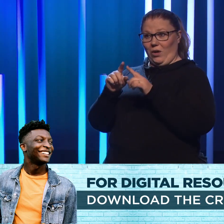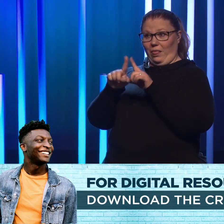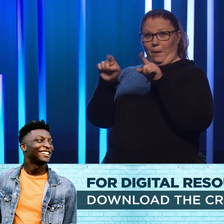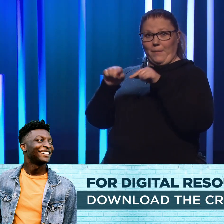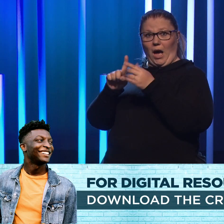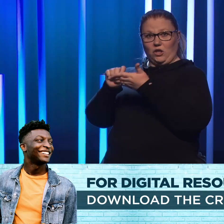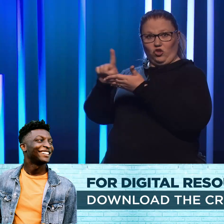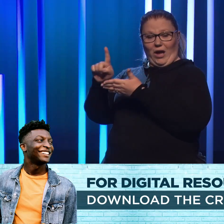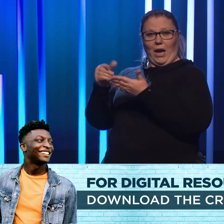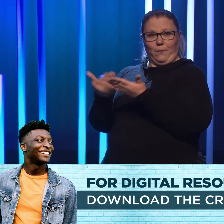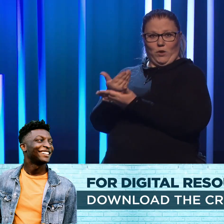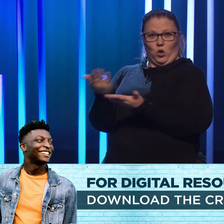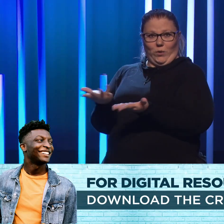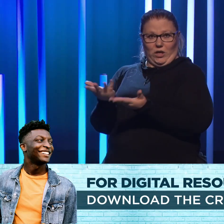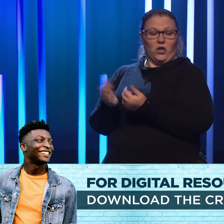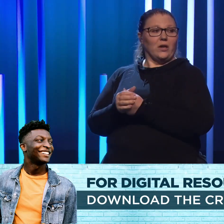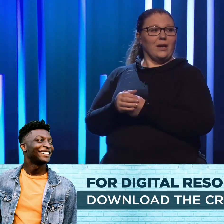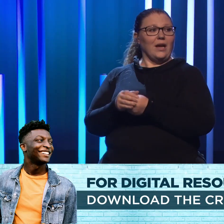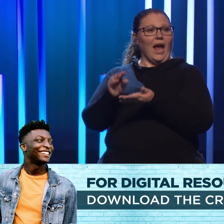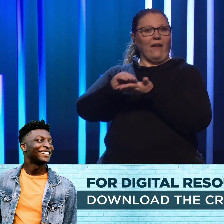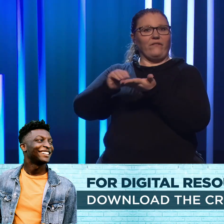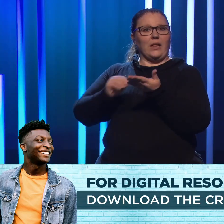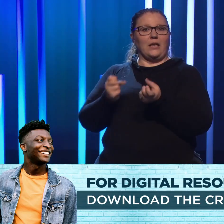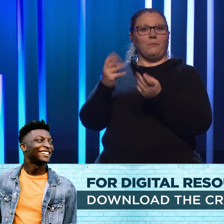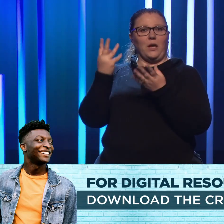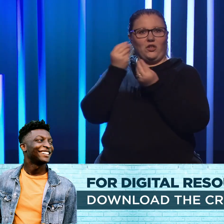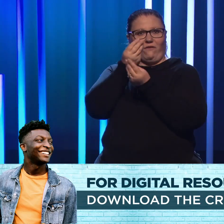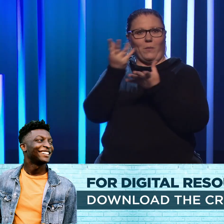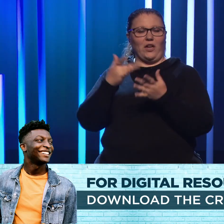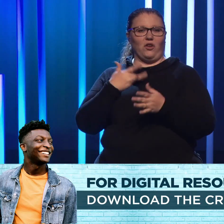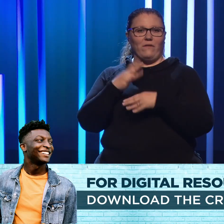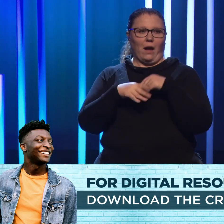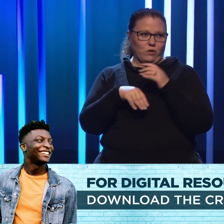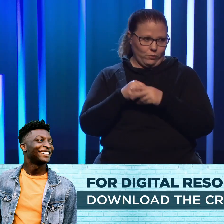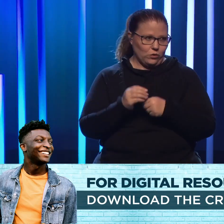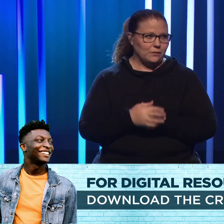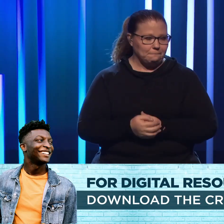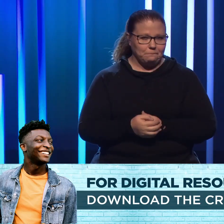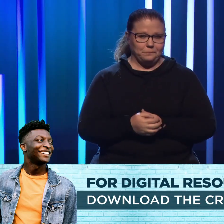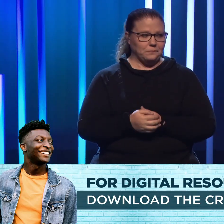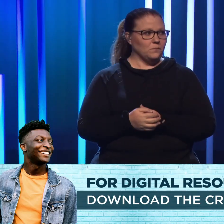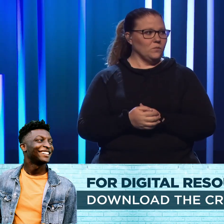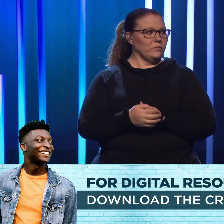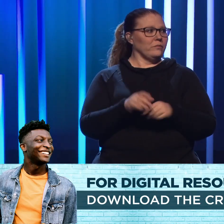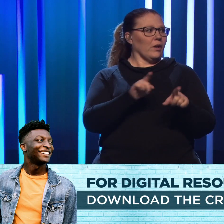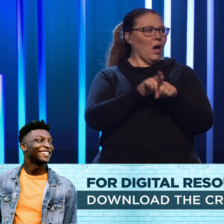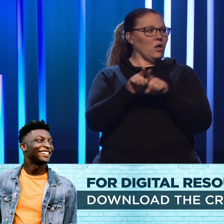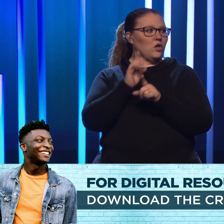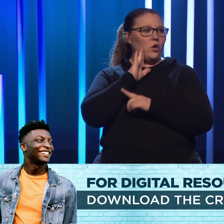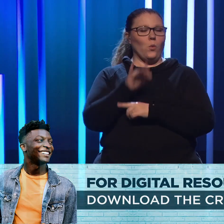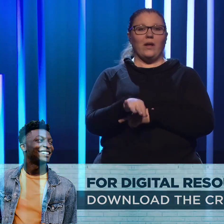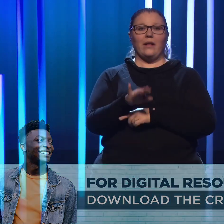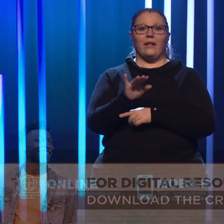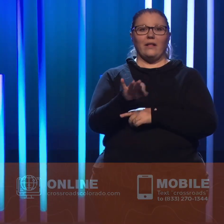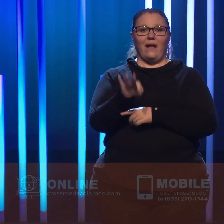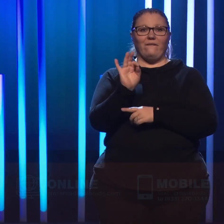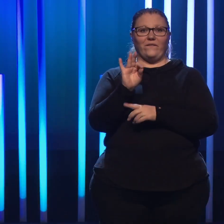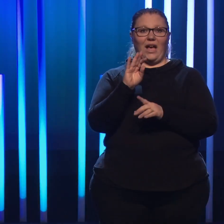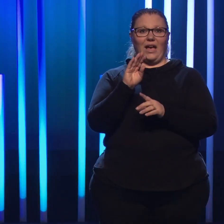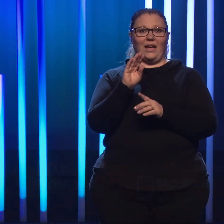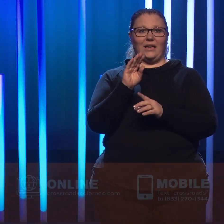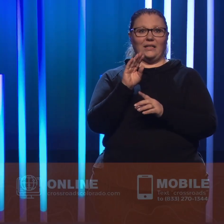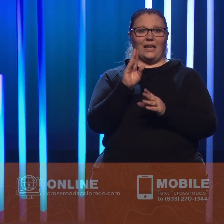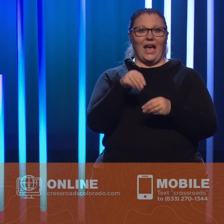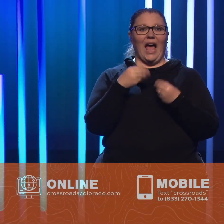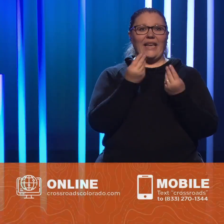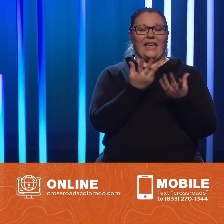box and fill out as much information as you feel comfortable doing. You're also going to find a giving envelope in